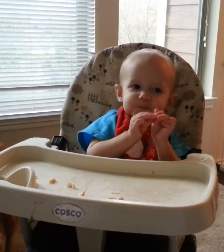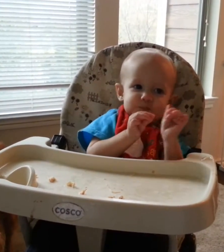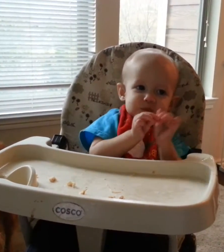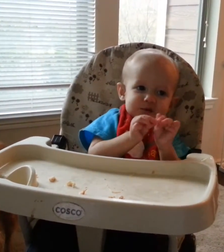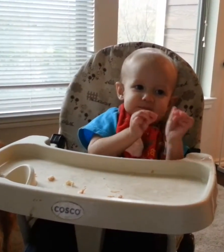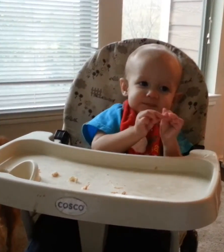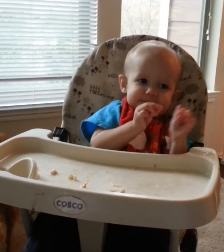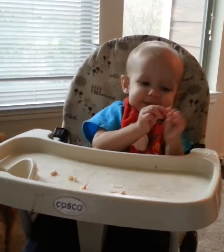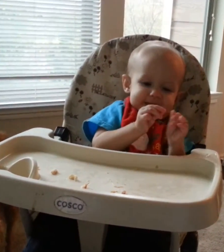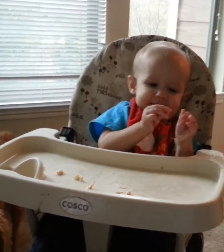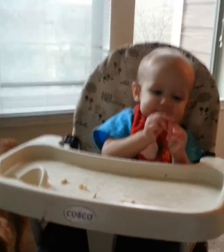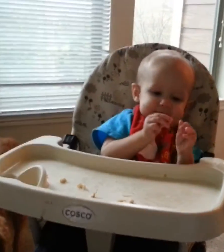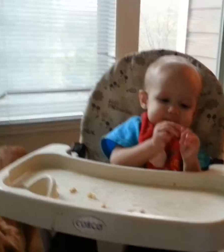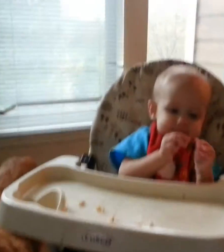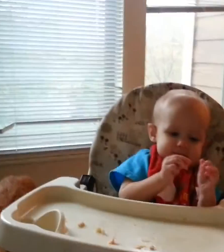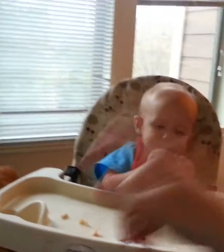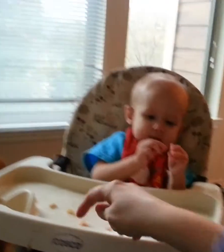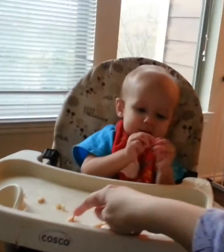More? There's some more on your tray already, right here.